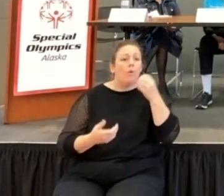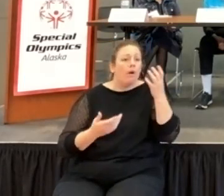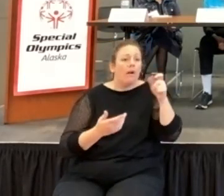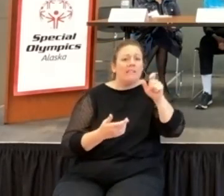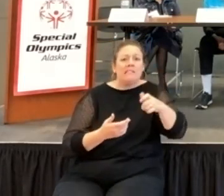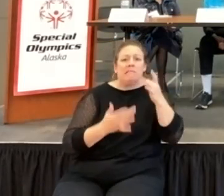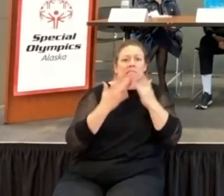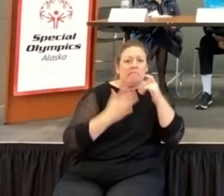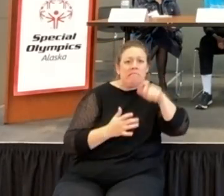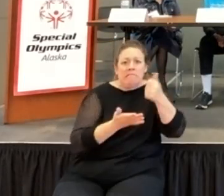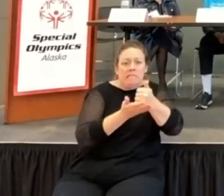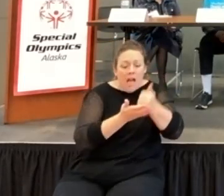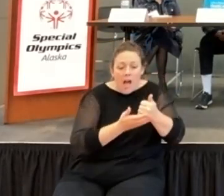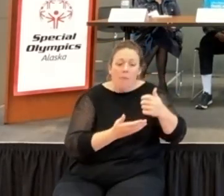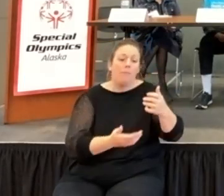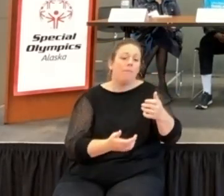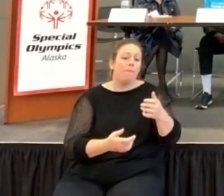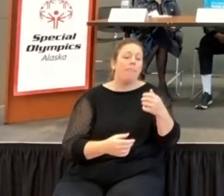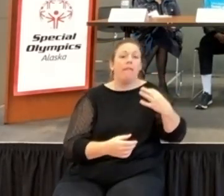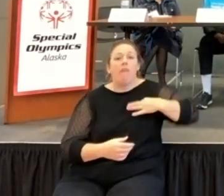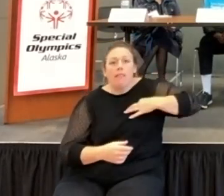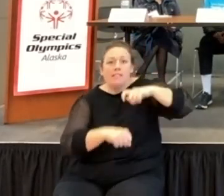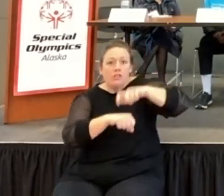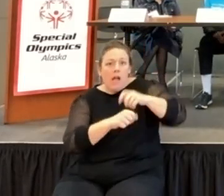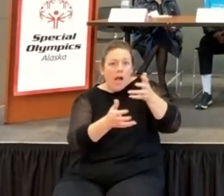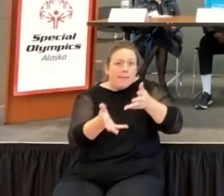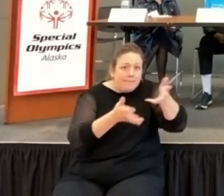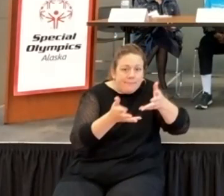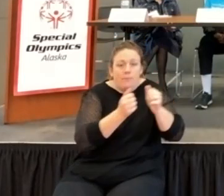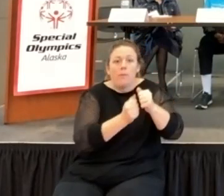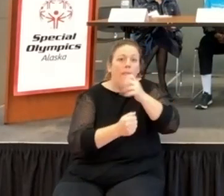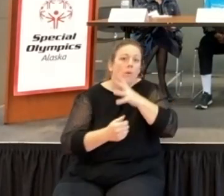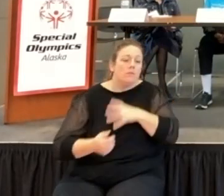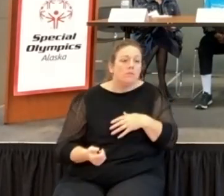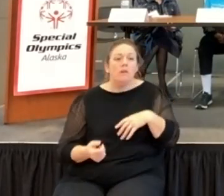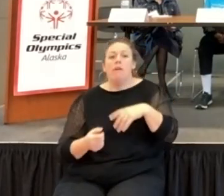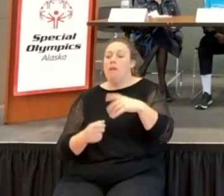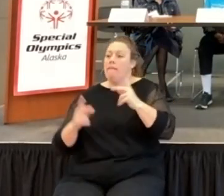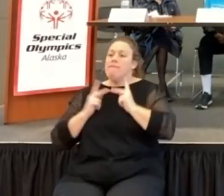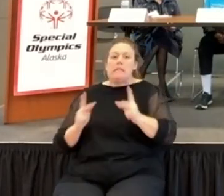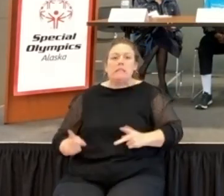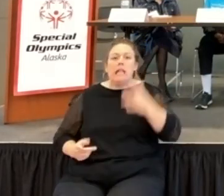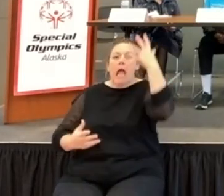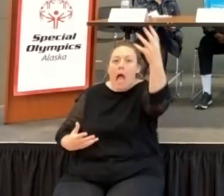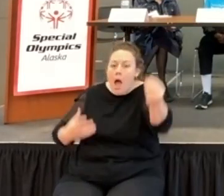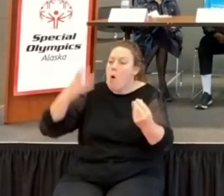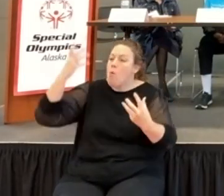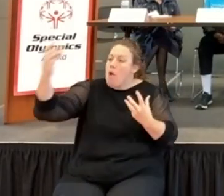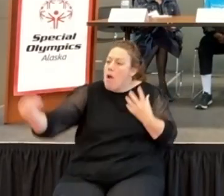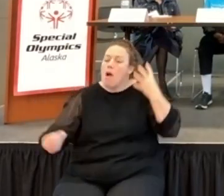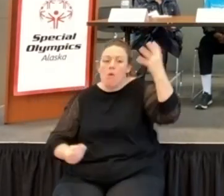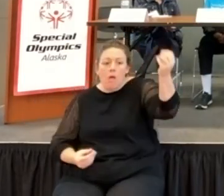it, but then the physically health of it, to get out there and just walk, just go to a